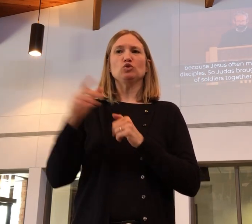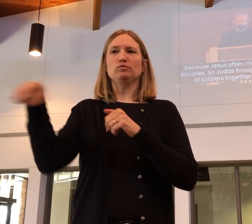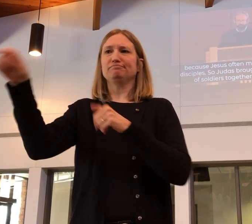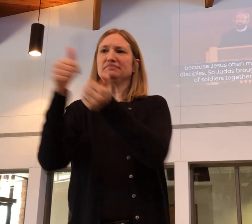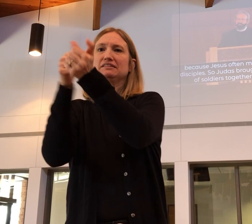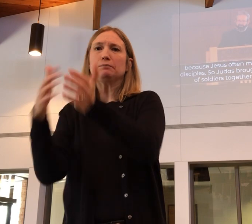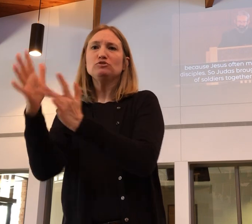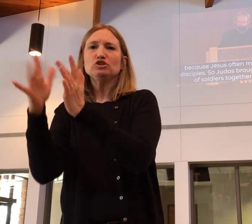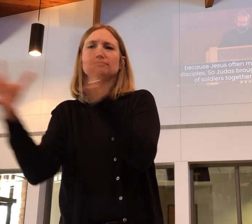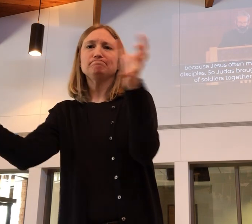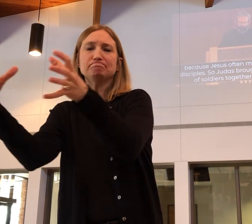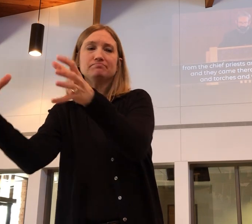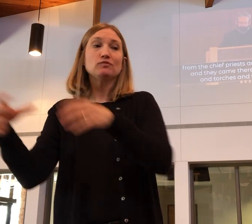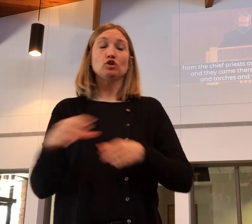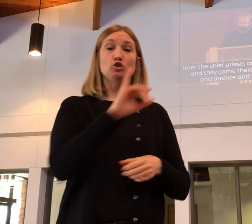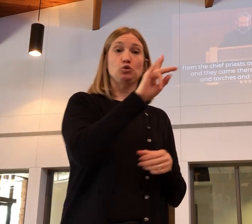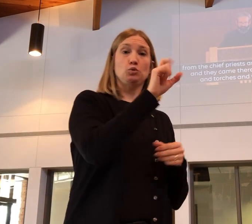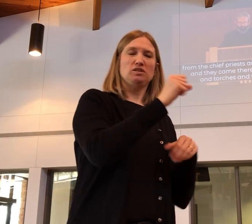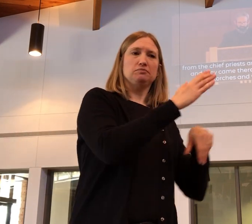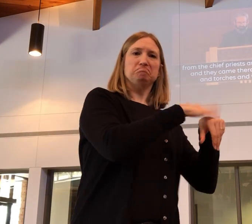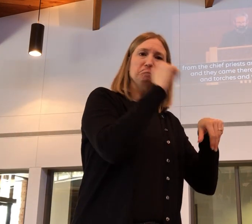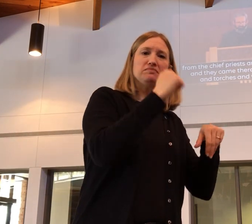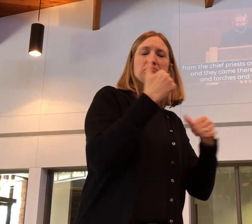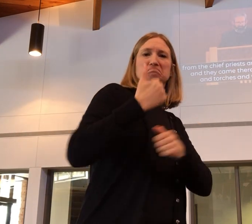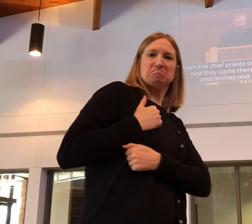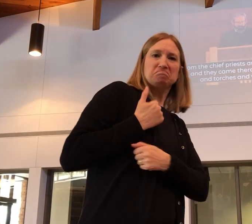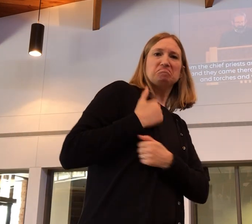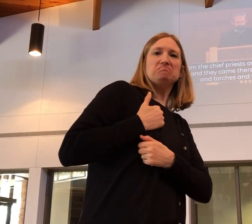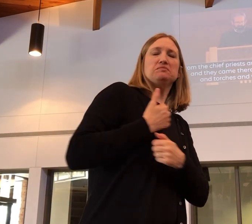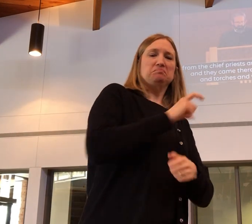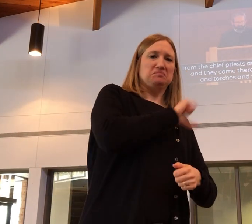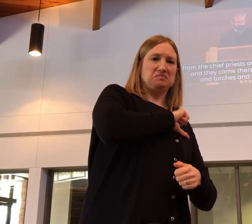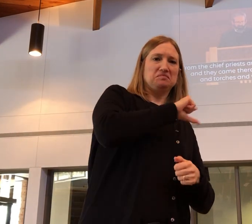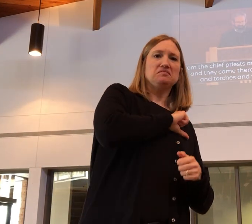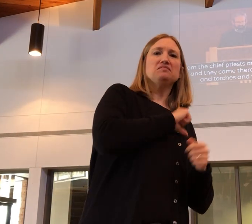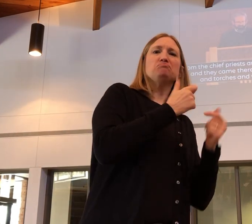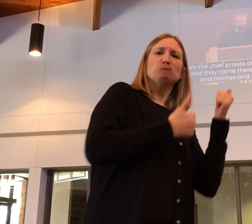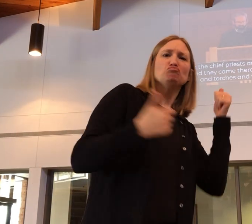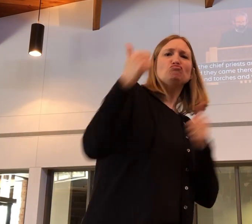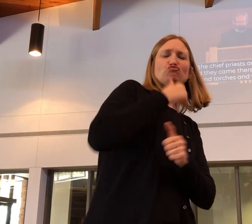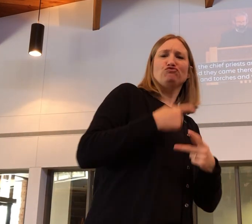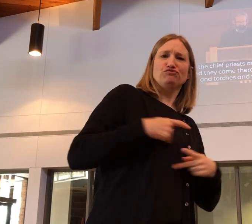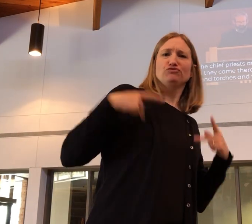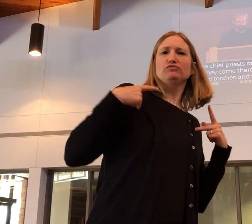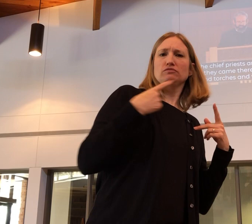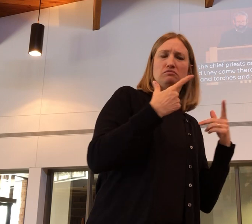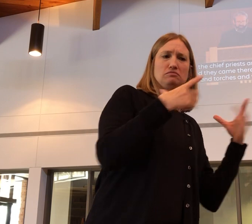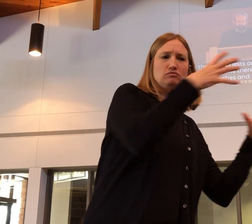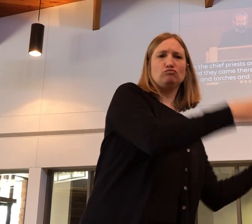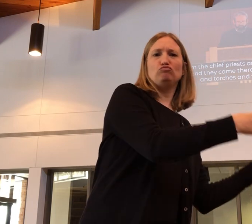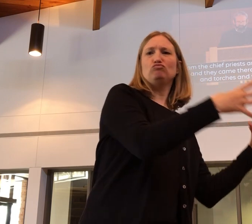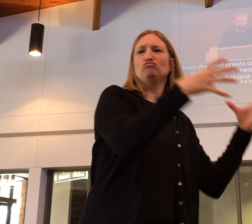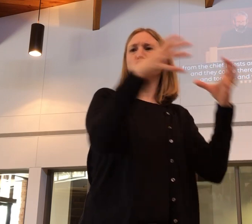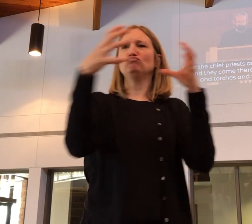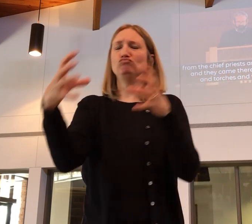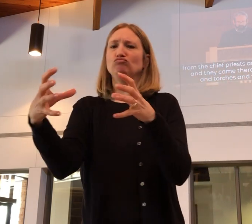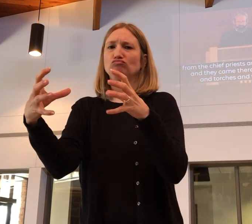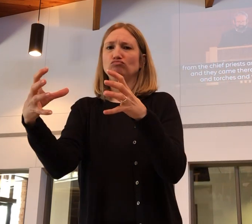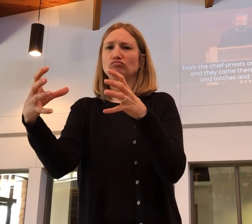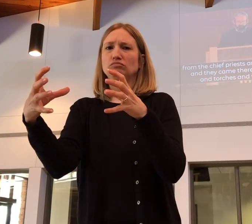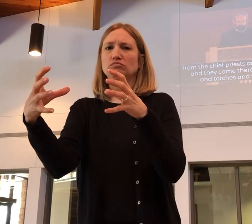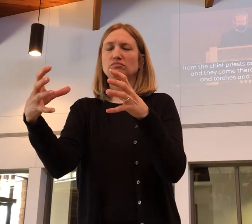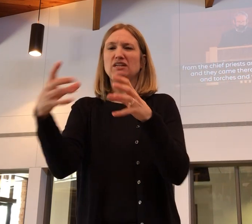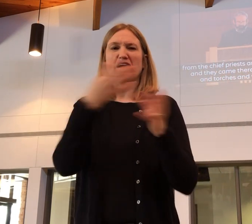of soldiers together with police from the chief priests and the Pharisees. And they came there